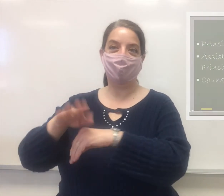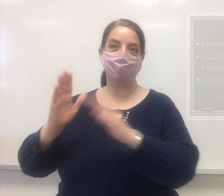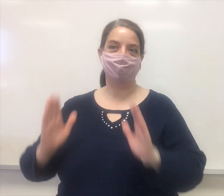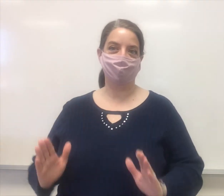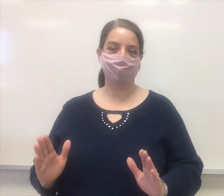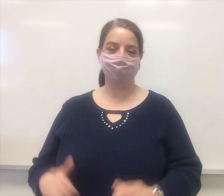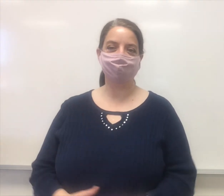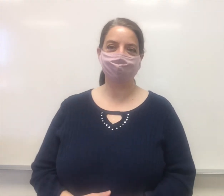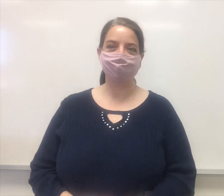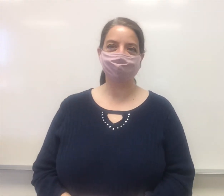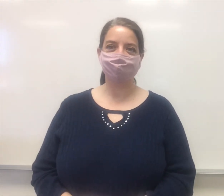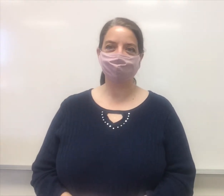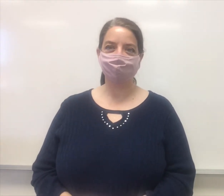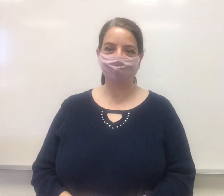counselor.